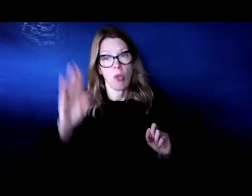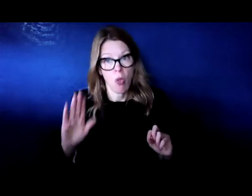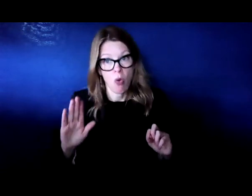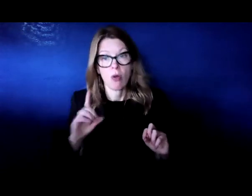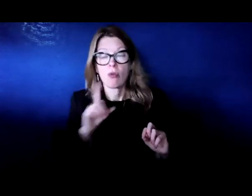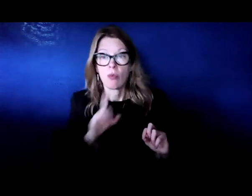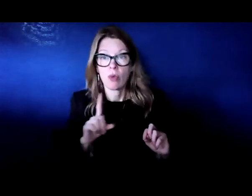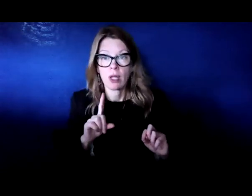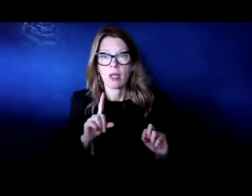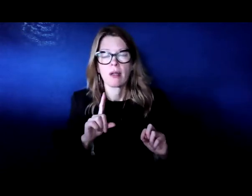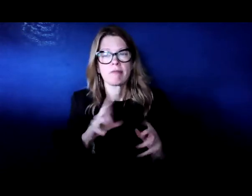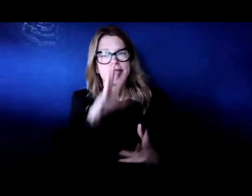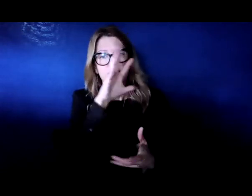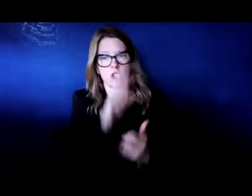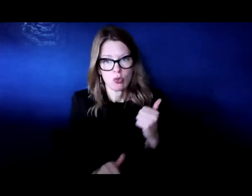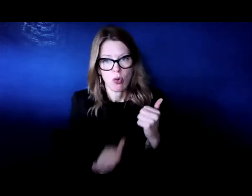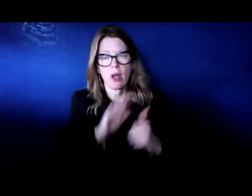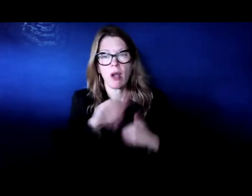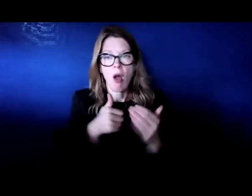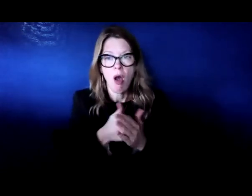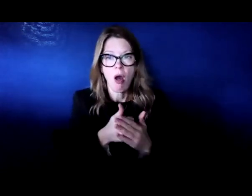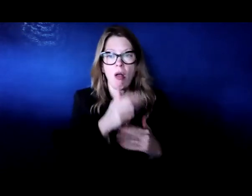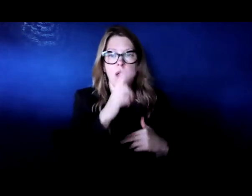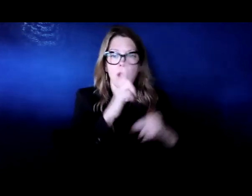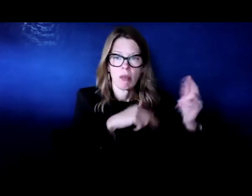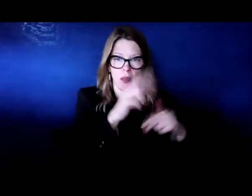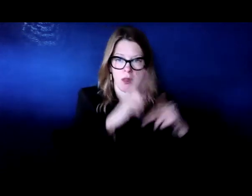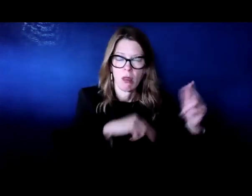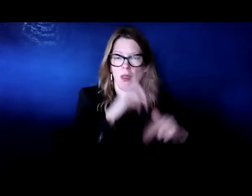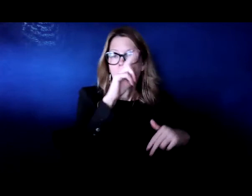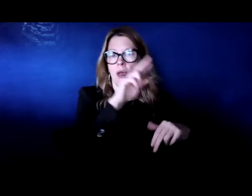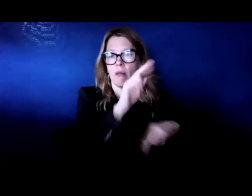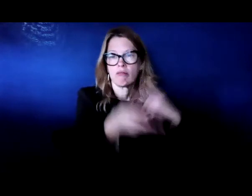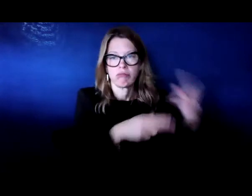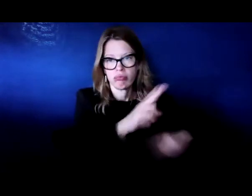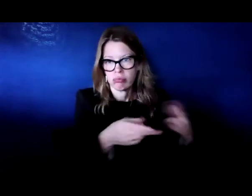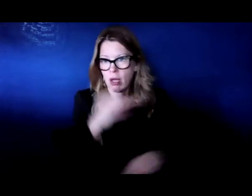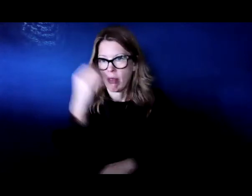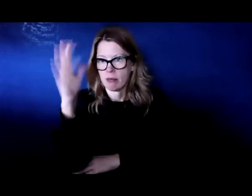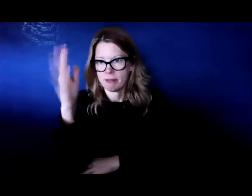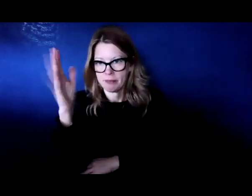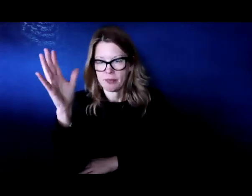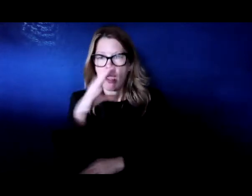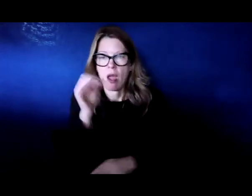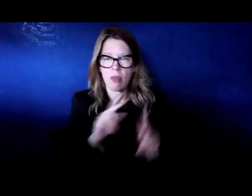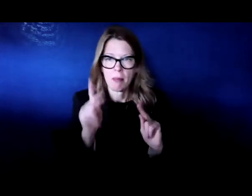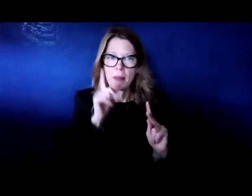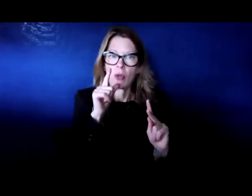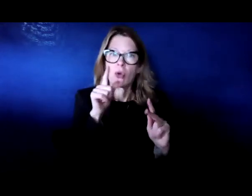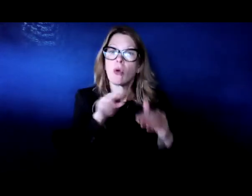reed in one day. Elders and dignitaries are the head, and the prophets who teach lies are the